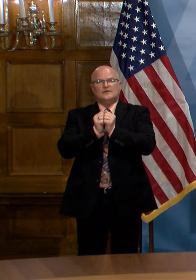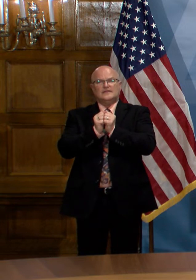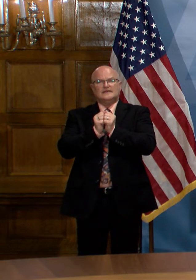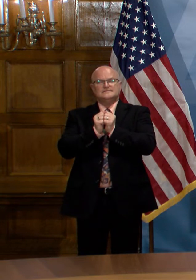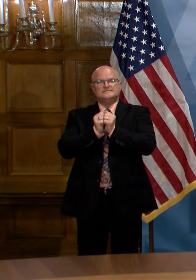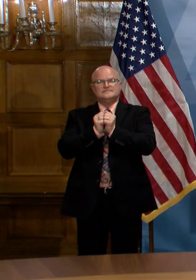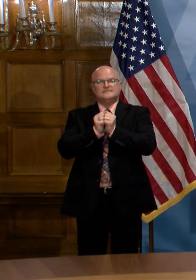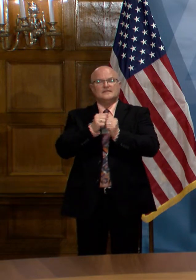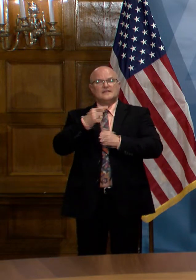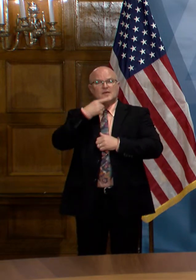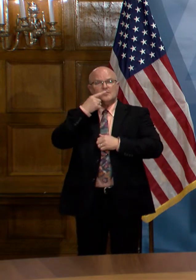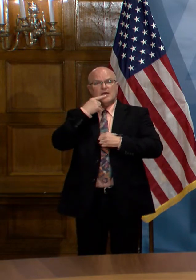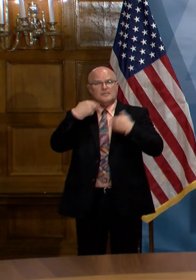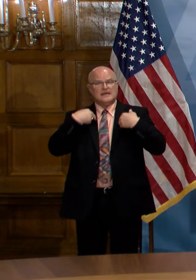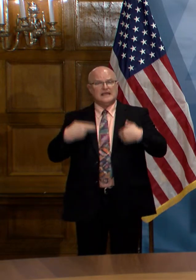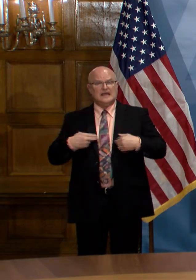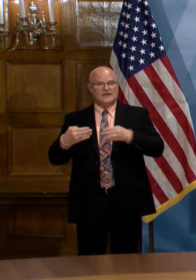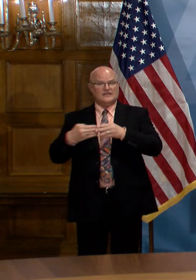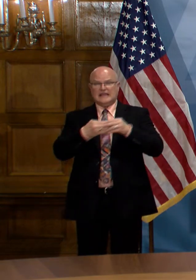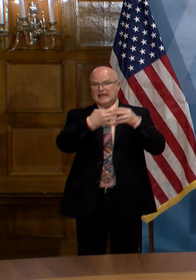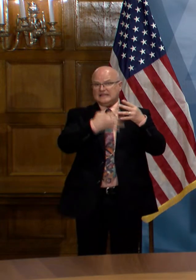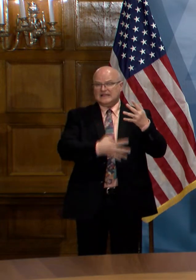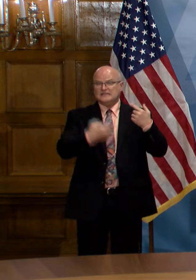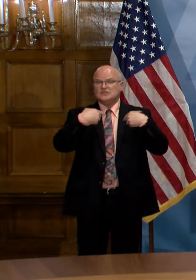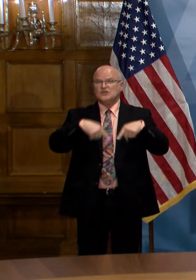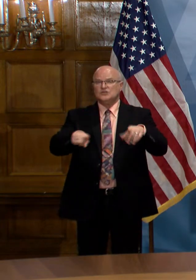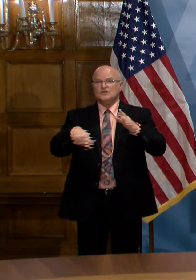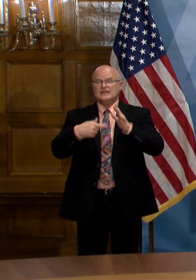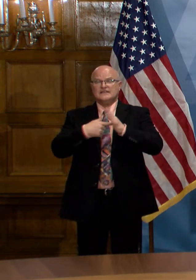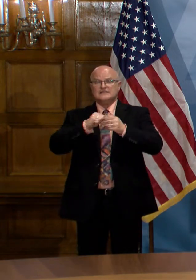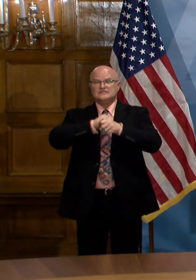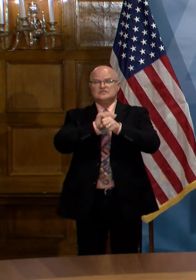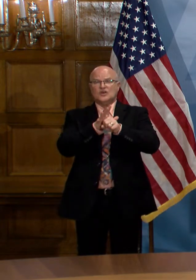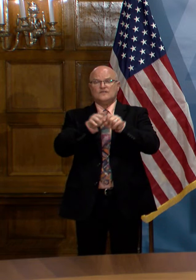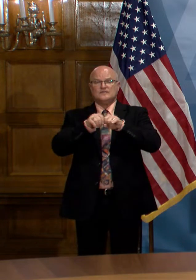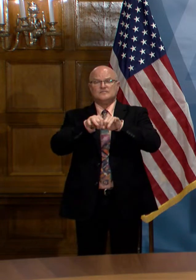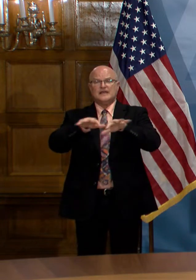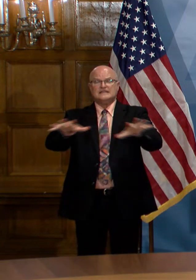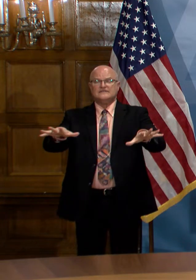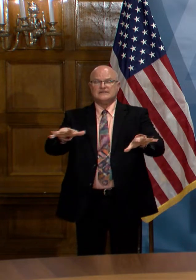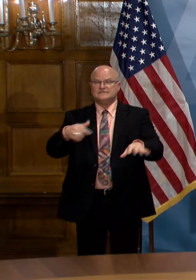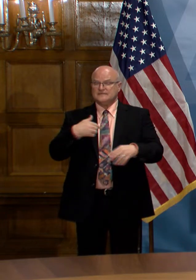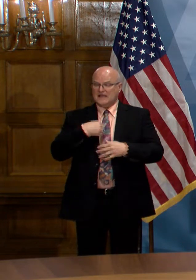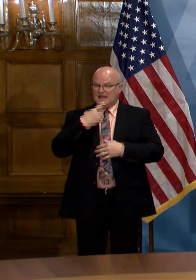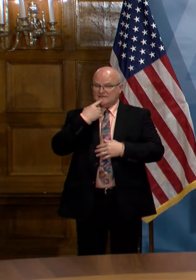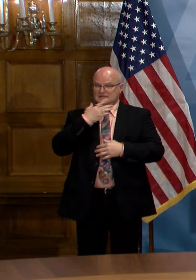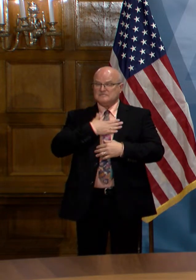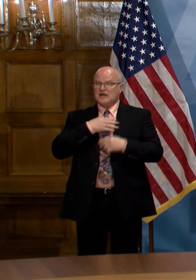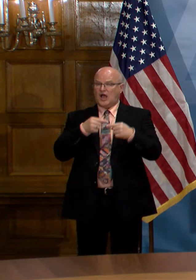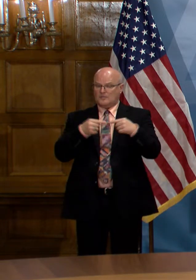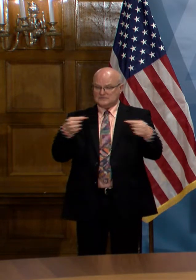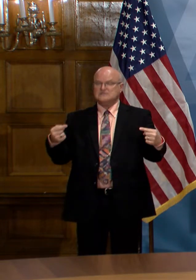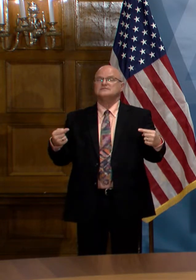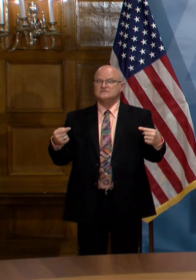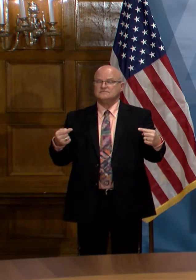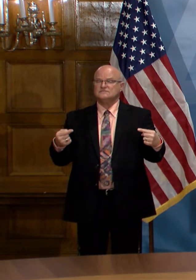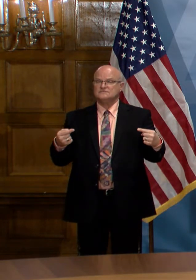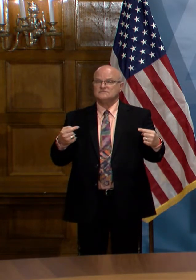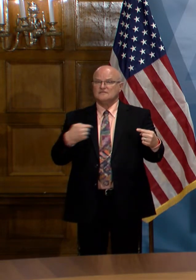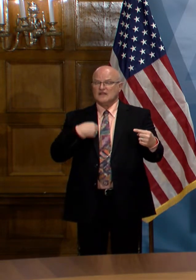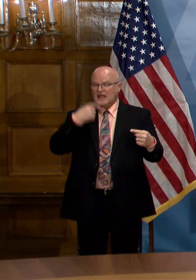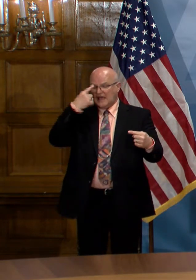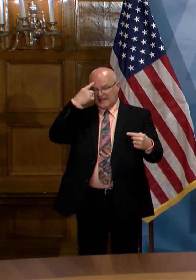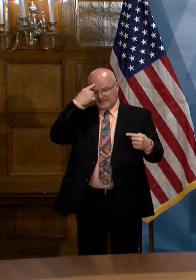the public health guidelines during this pandemic. I've indicated my opposition to that. I think